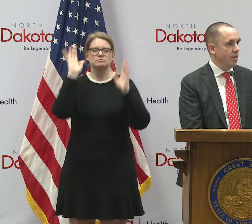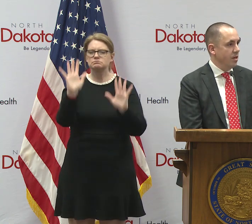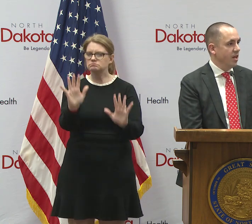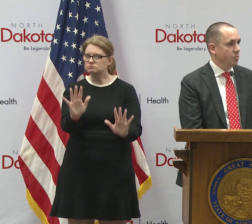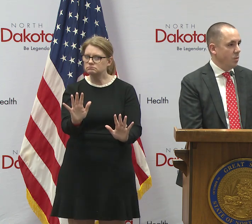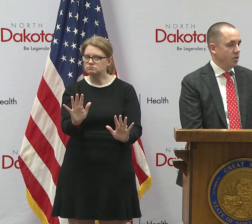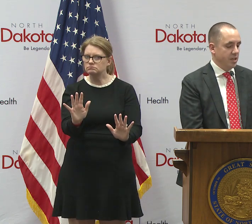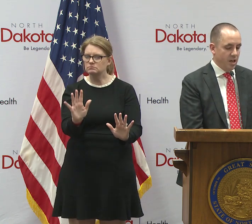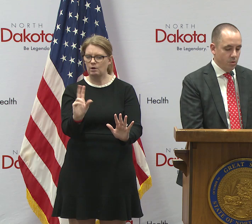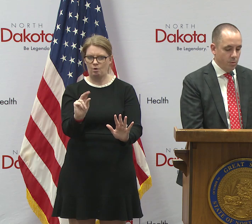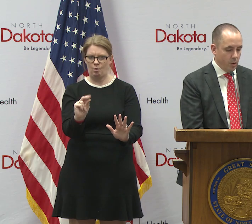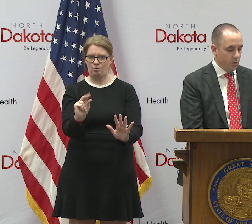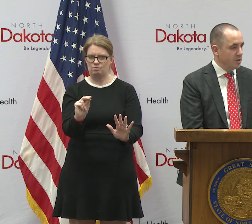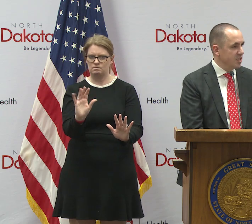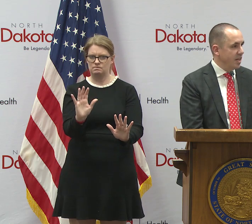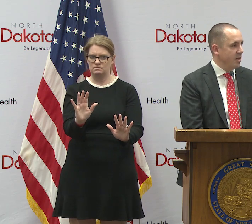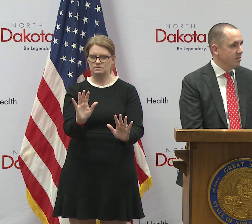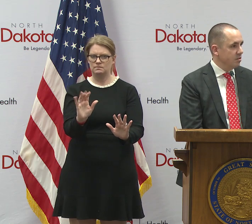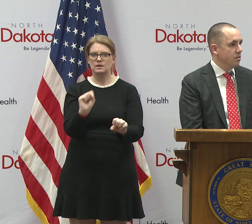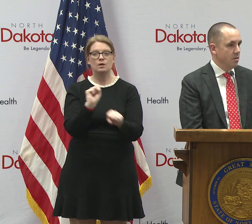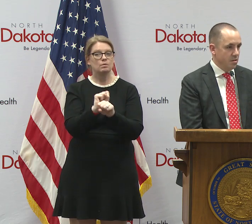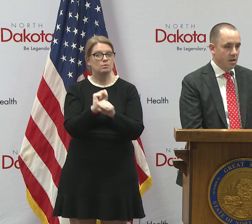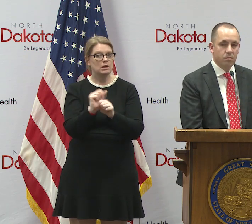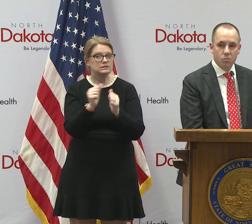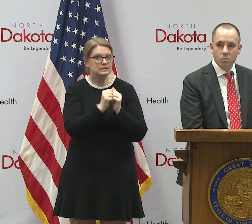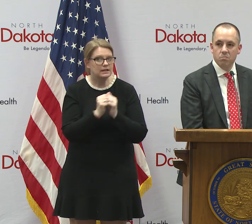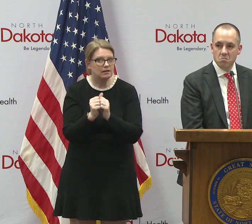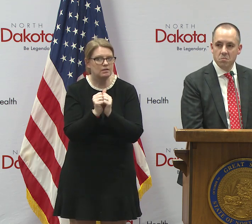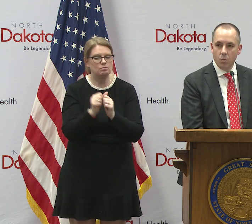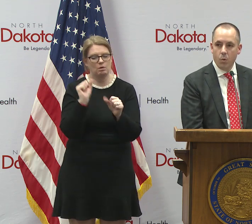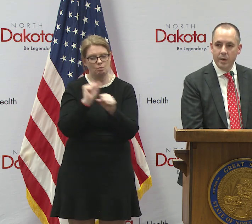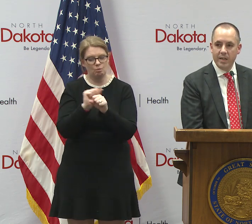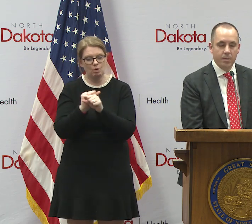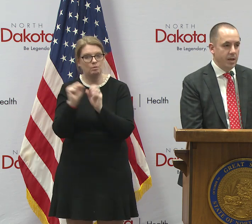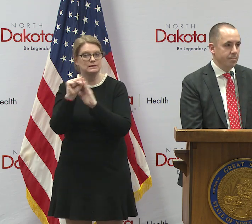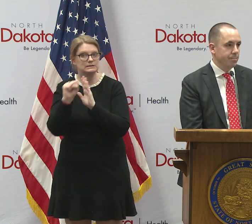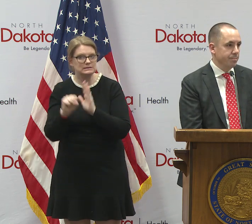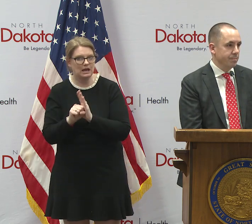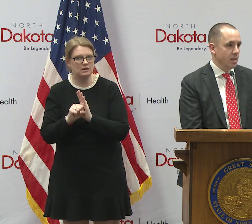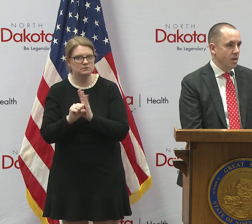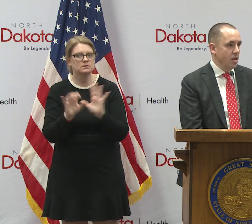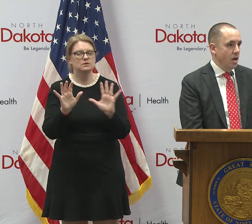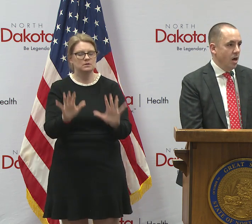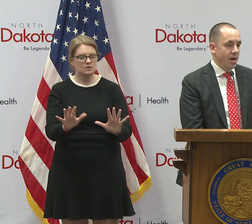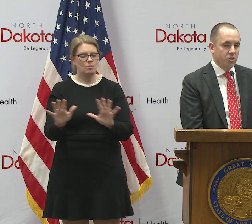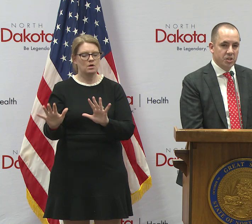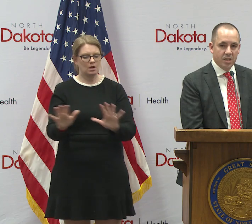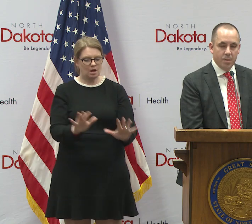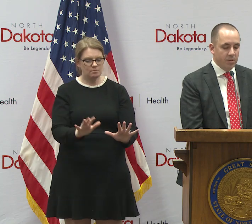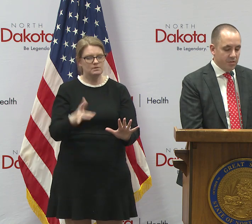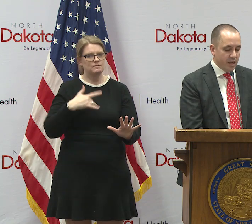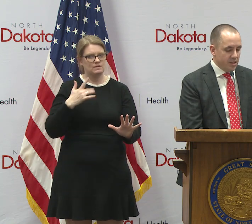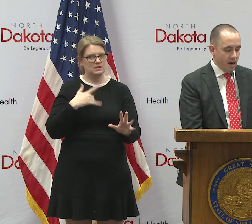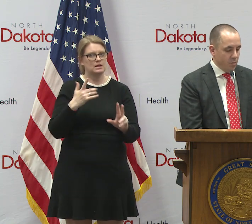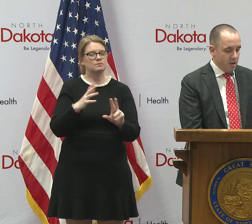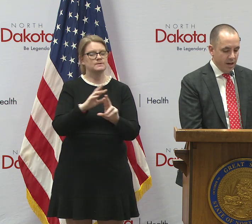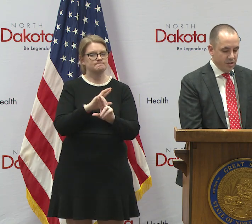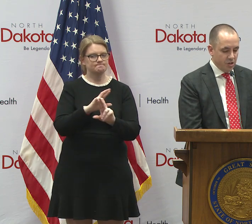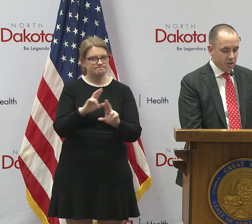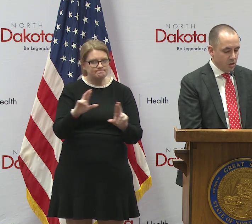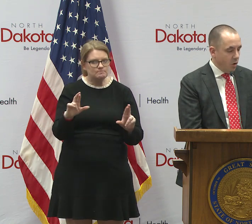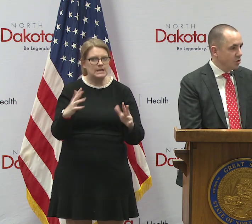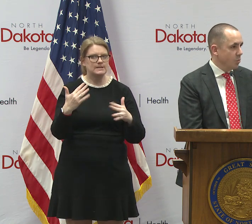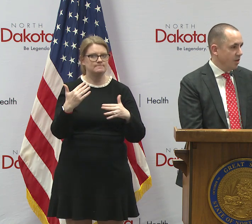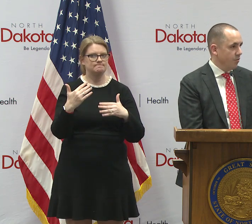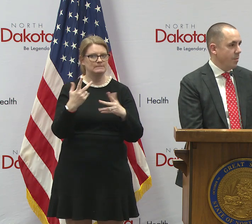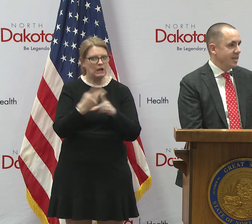comfortable that as we work together and we work with the state, that where we need to be. I have just a couple of things that I would like